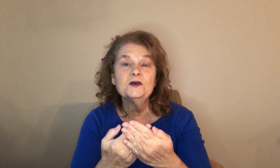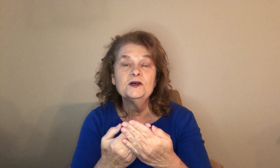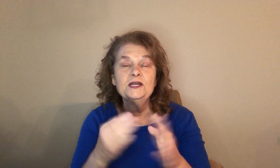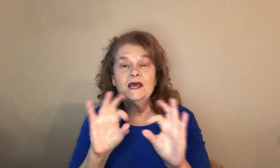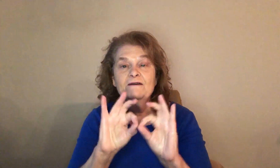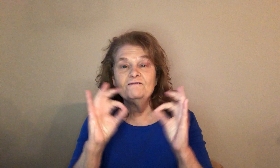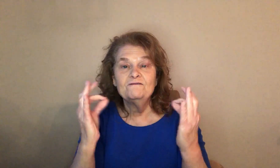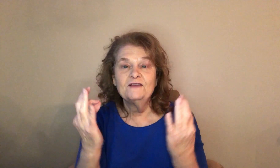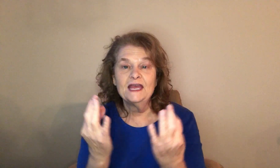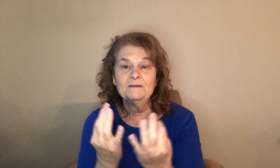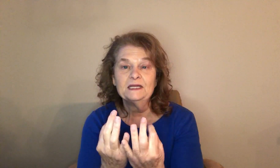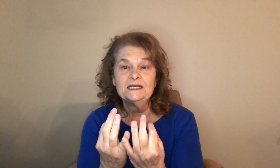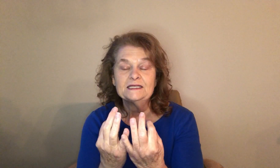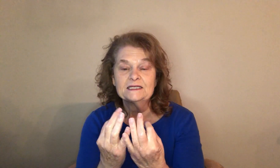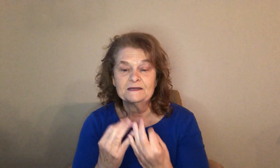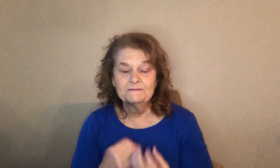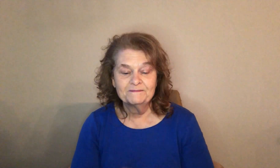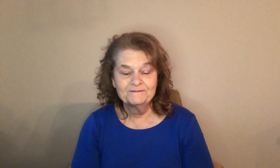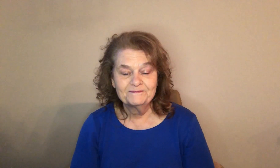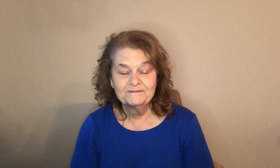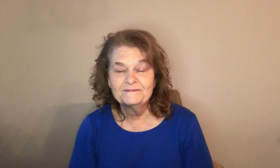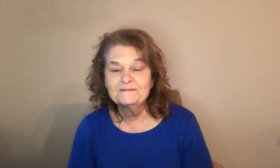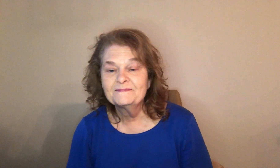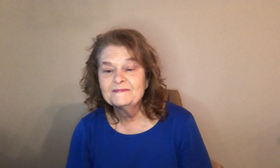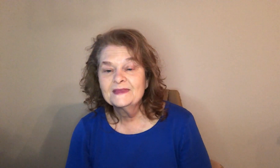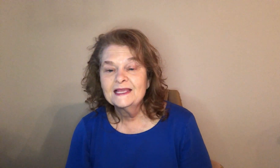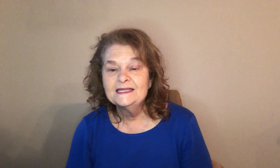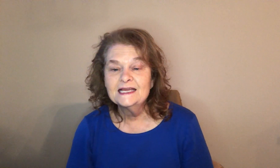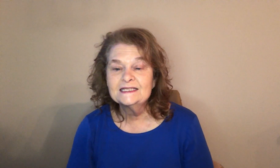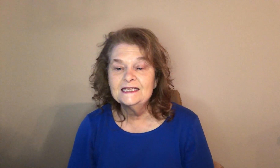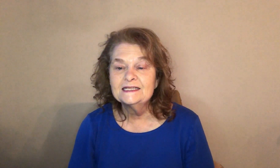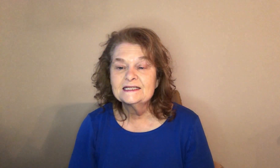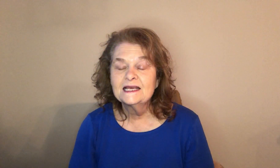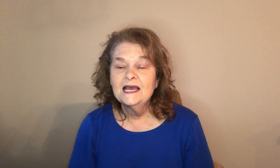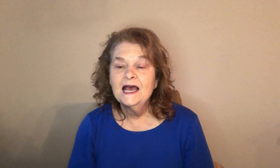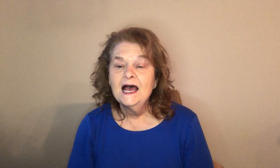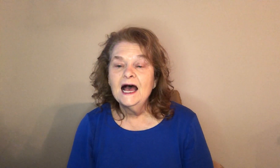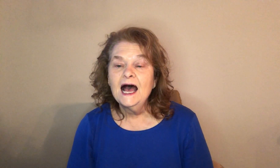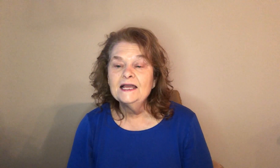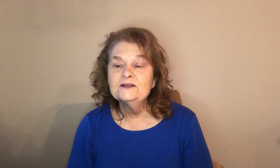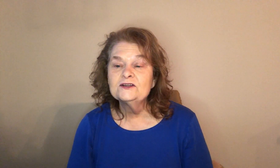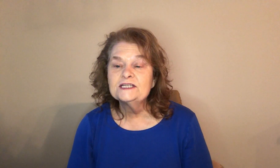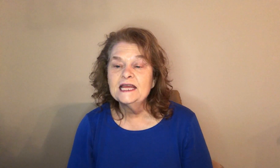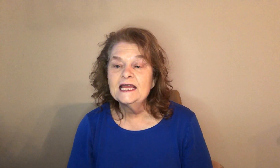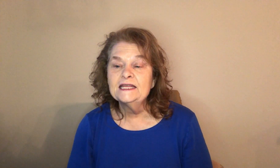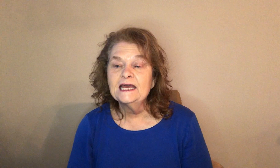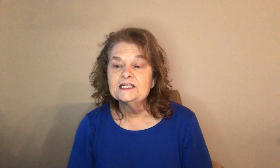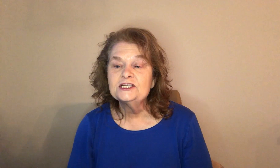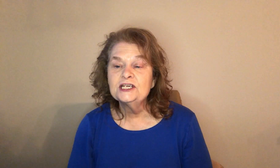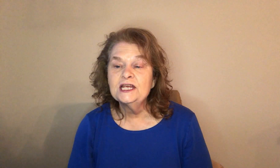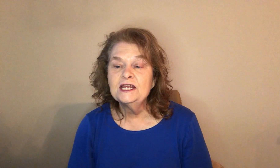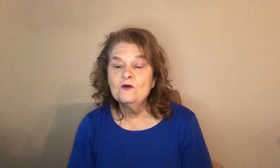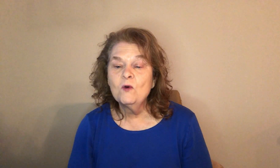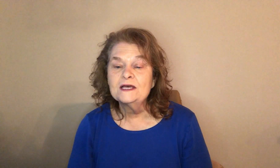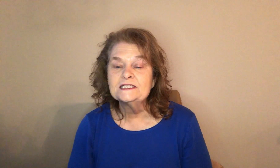good families. Next sentence. I understand that she was